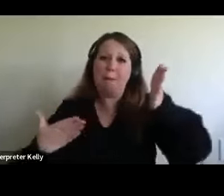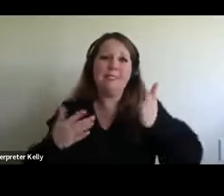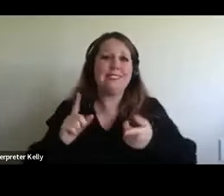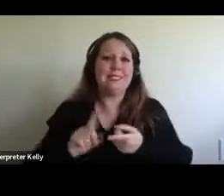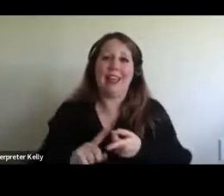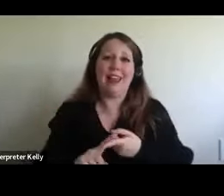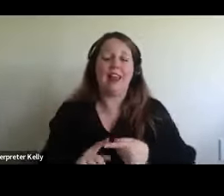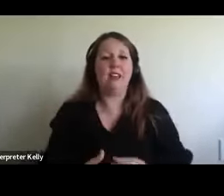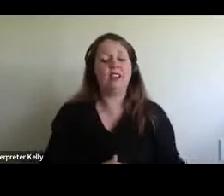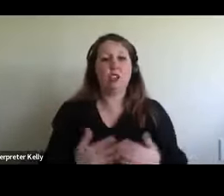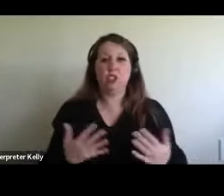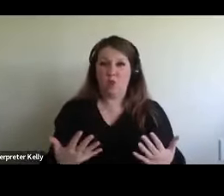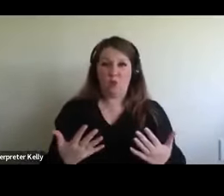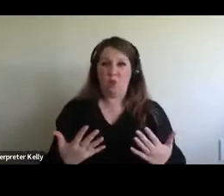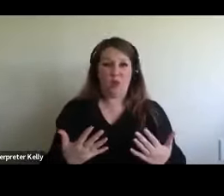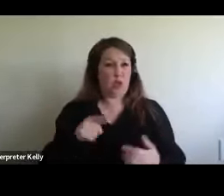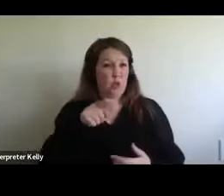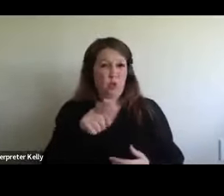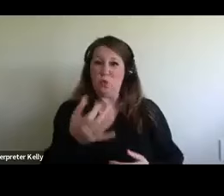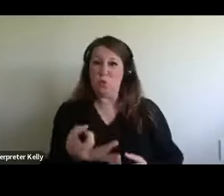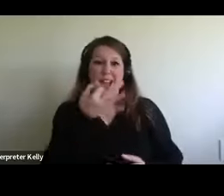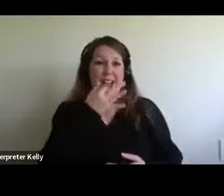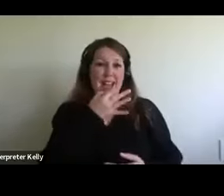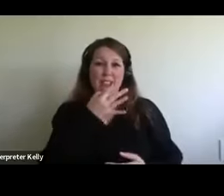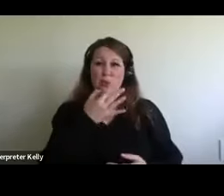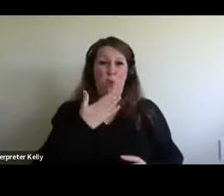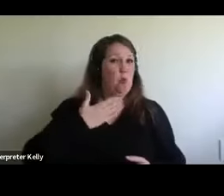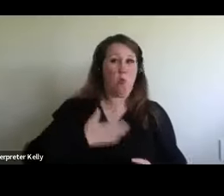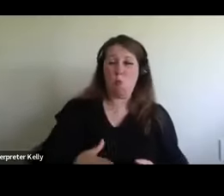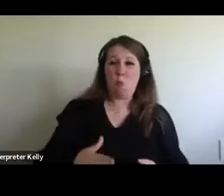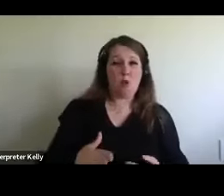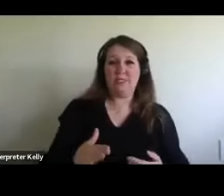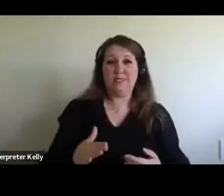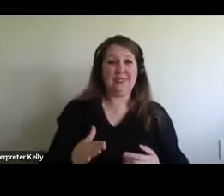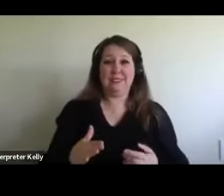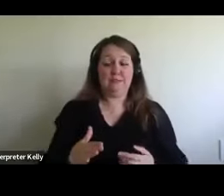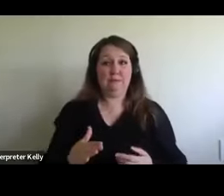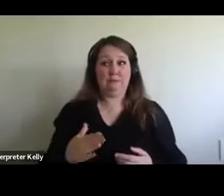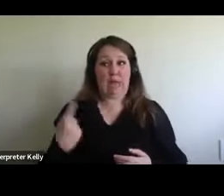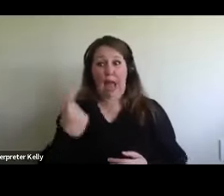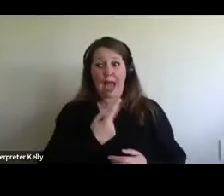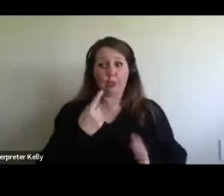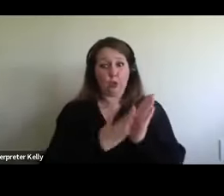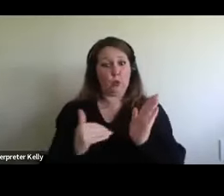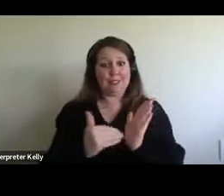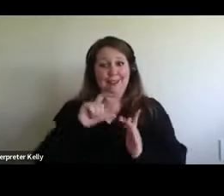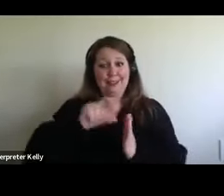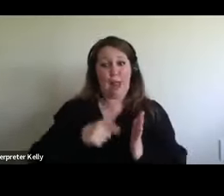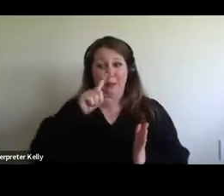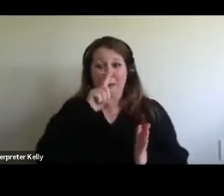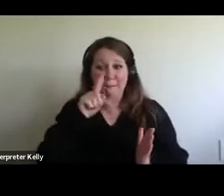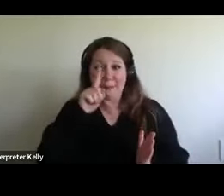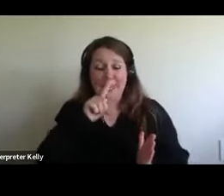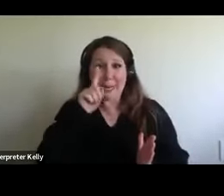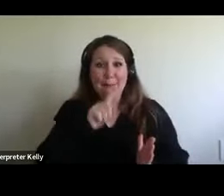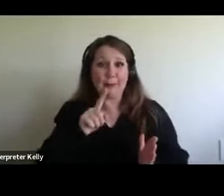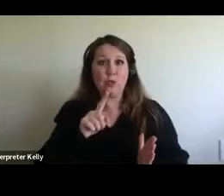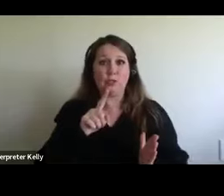the Americans did and occupy the parliament and do, you know, what else is needed to be